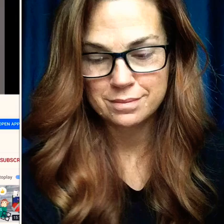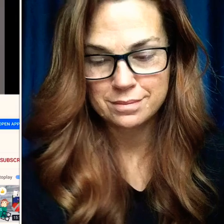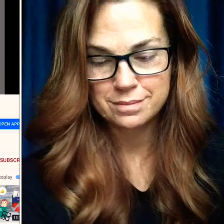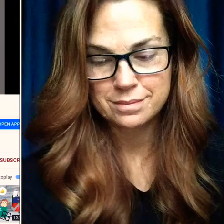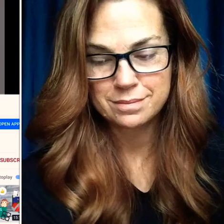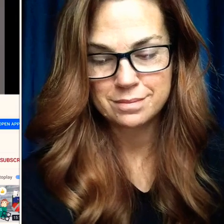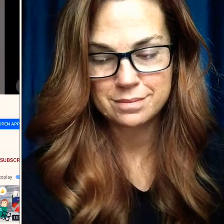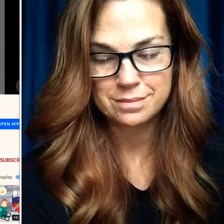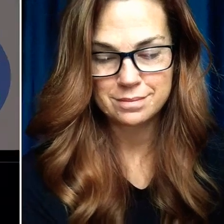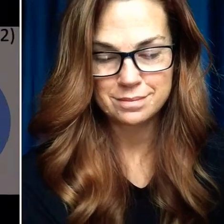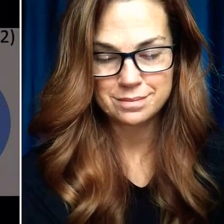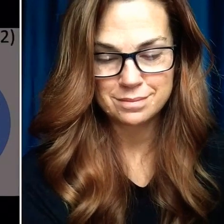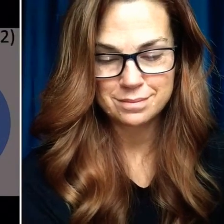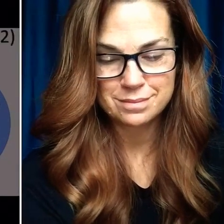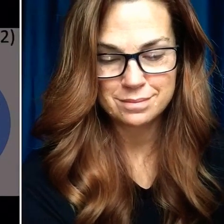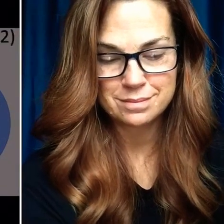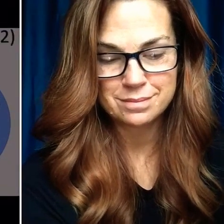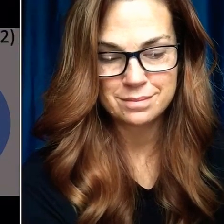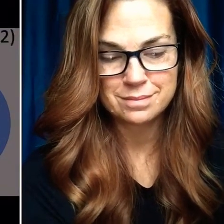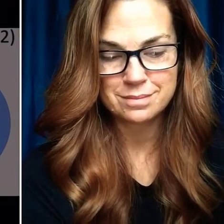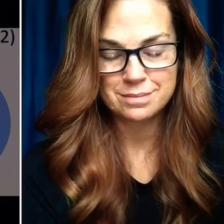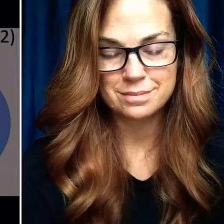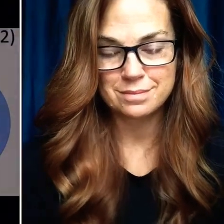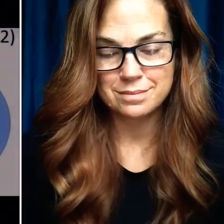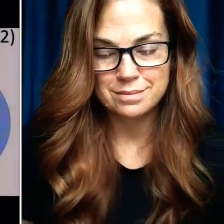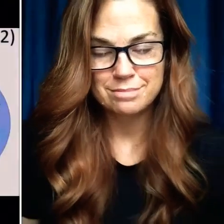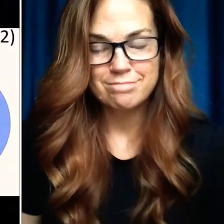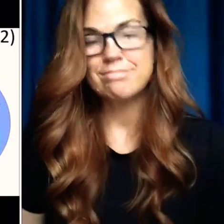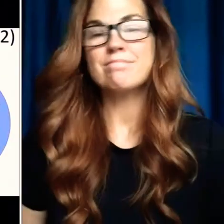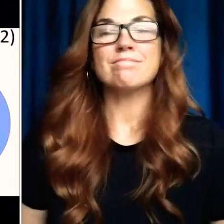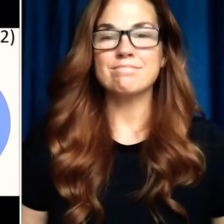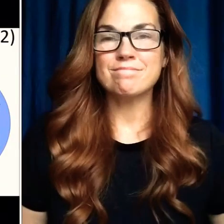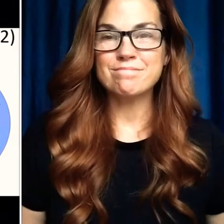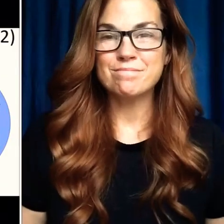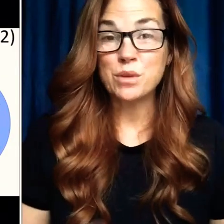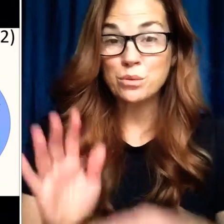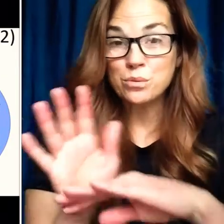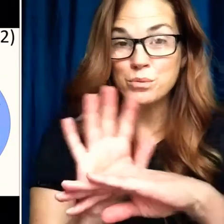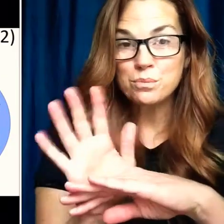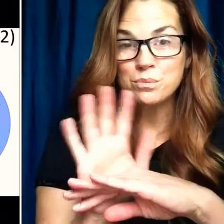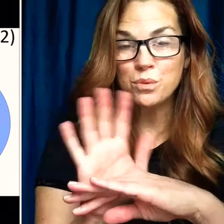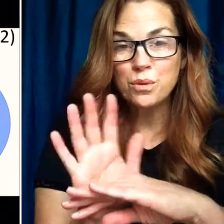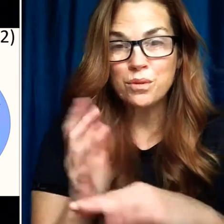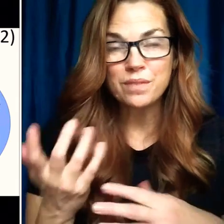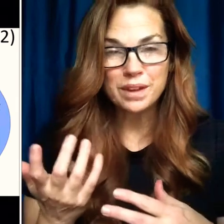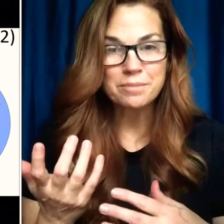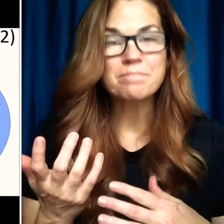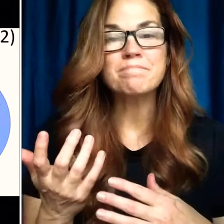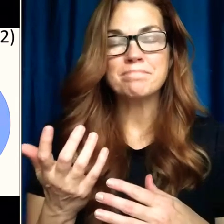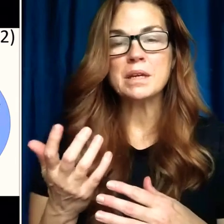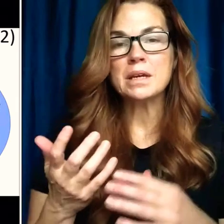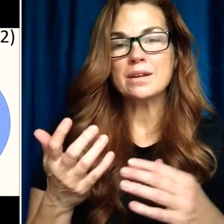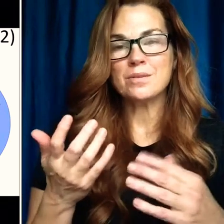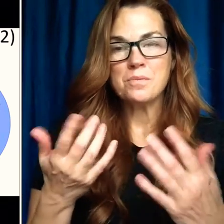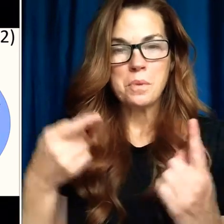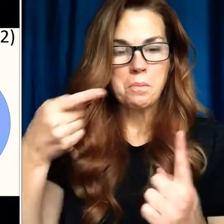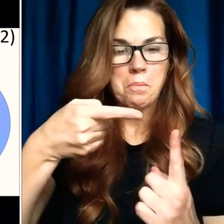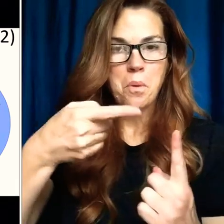Practicing with number sets, meeting the requirements for TEKS 7.2. Now, how do we put